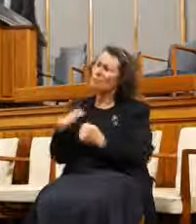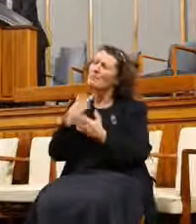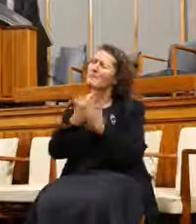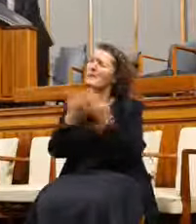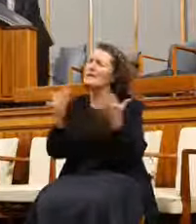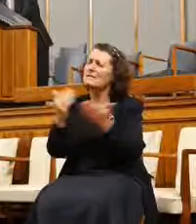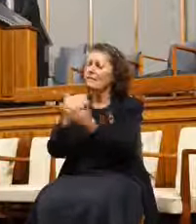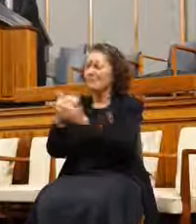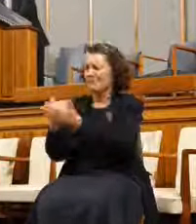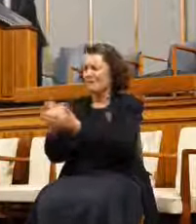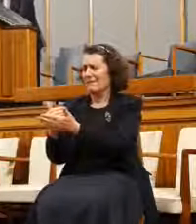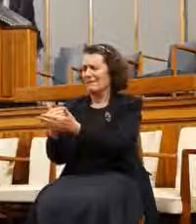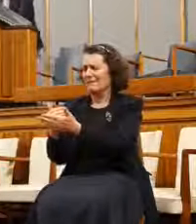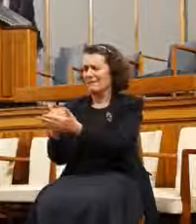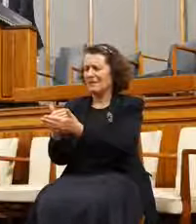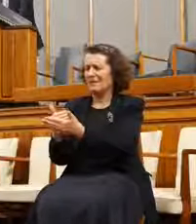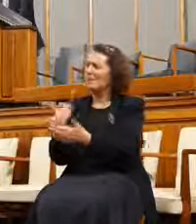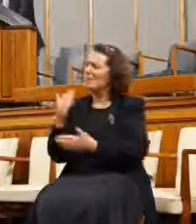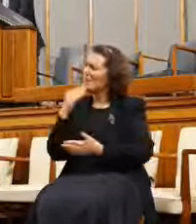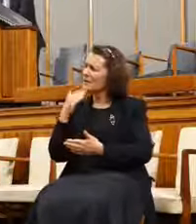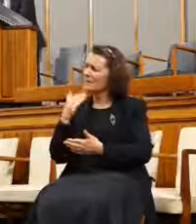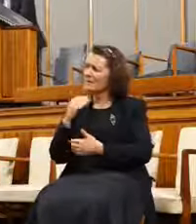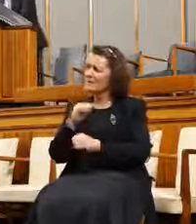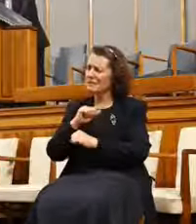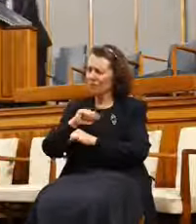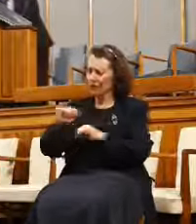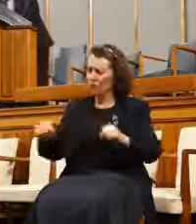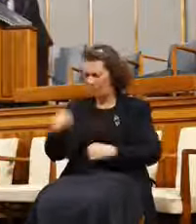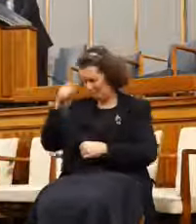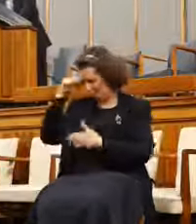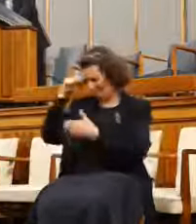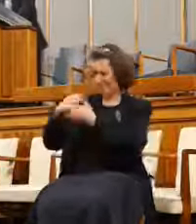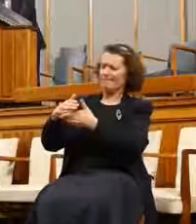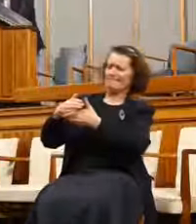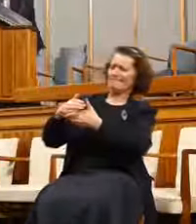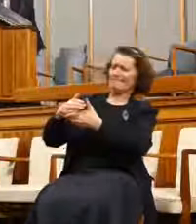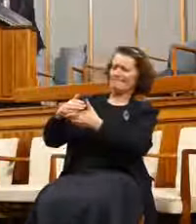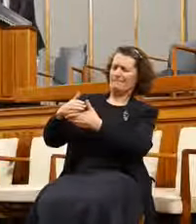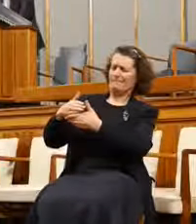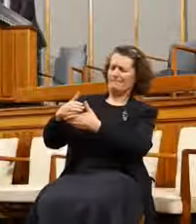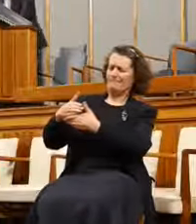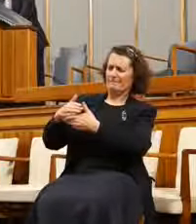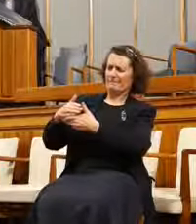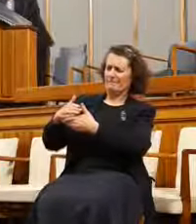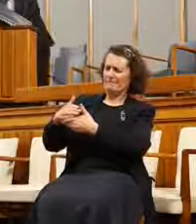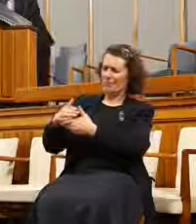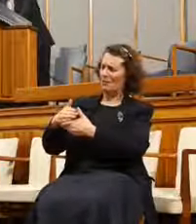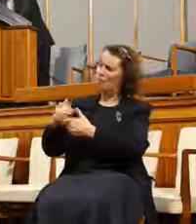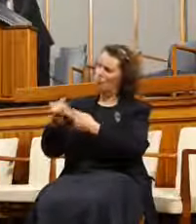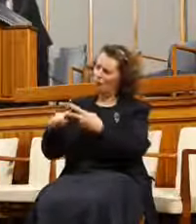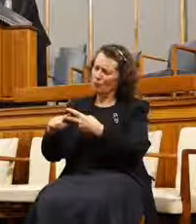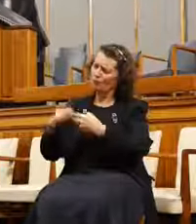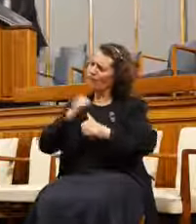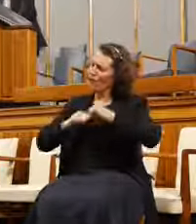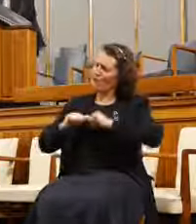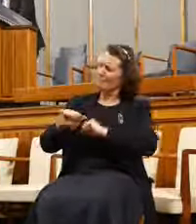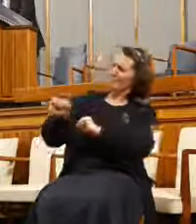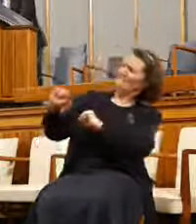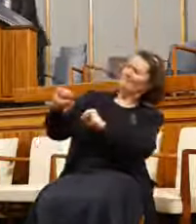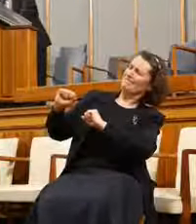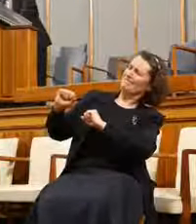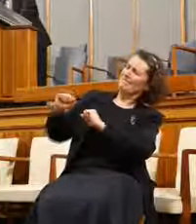all our foolish prejudices. Take away all that pride and resistance. Take